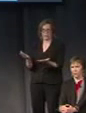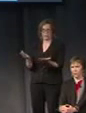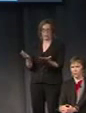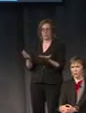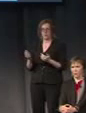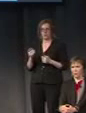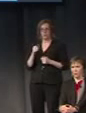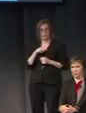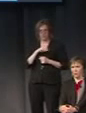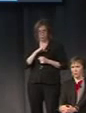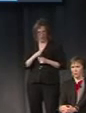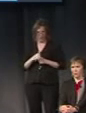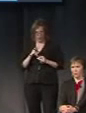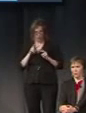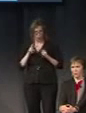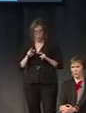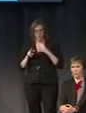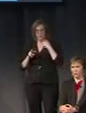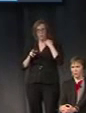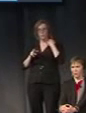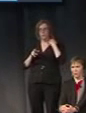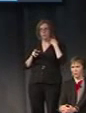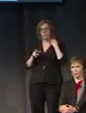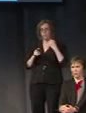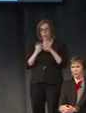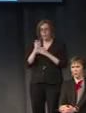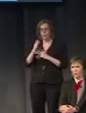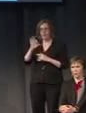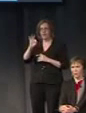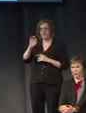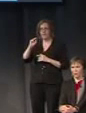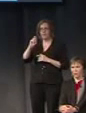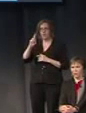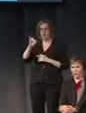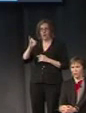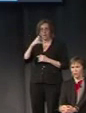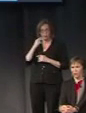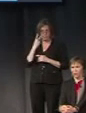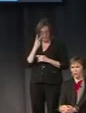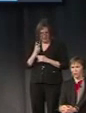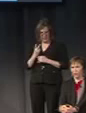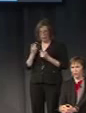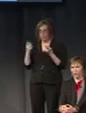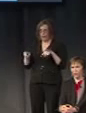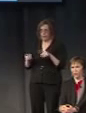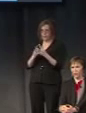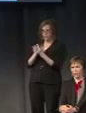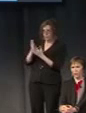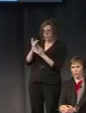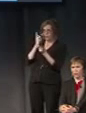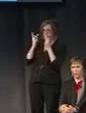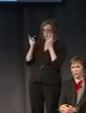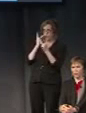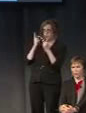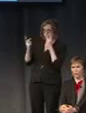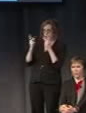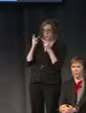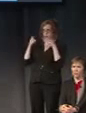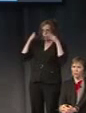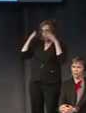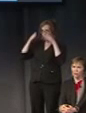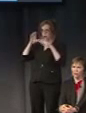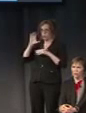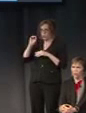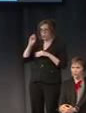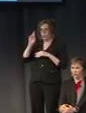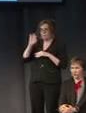at how, with functional MRI, what goes on in the visual cortex with people who